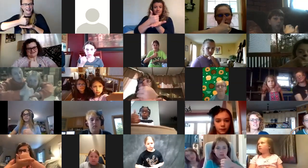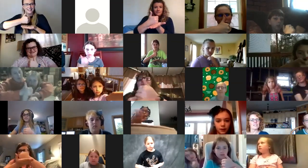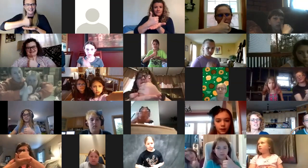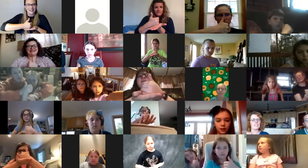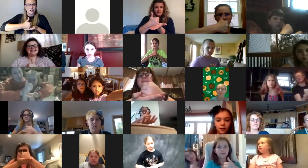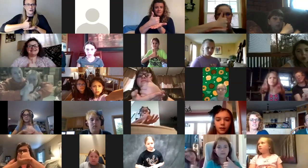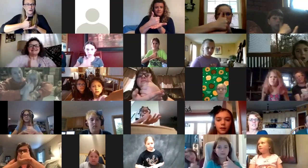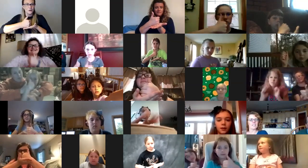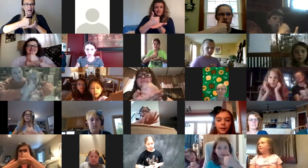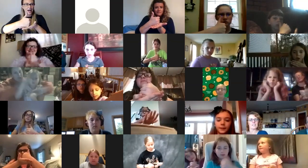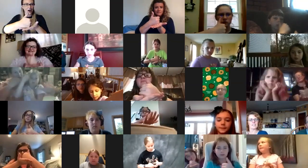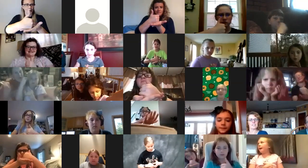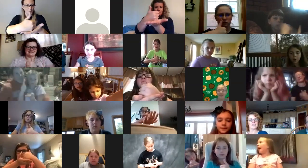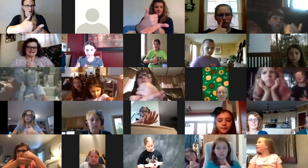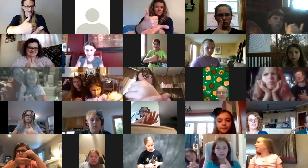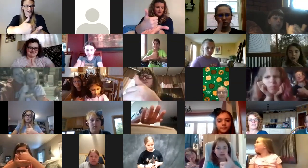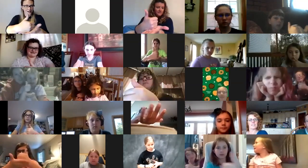hands? To help